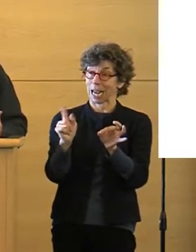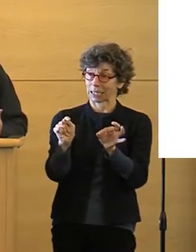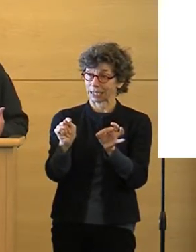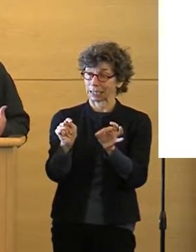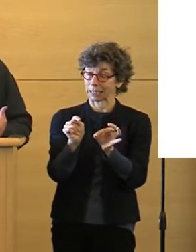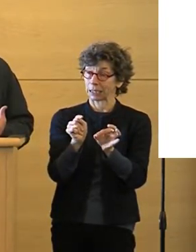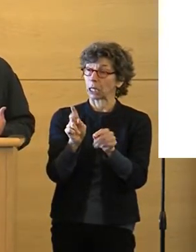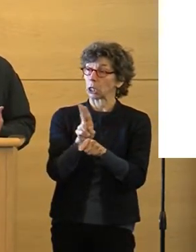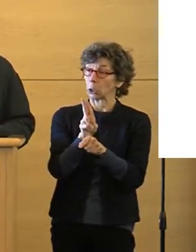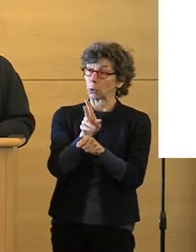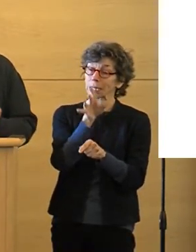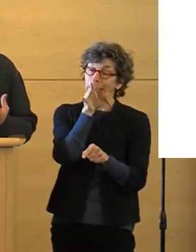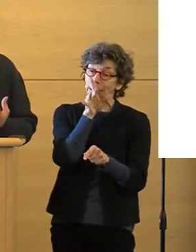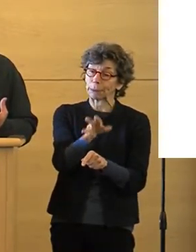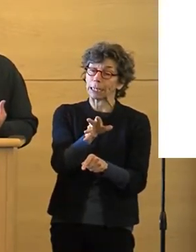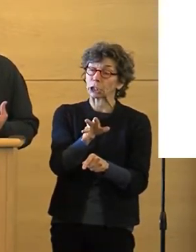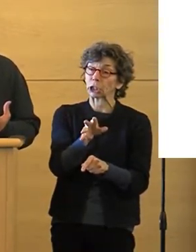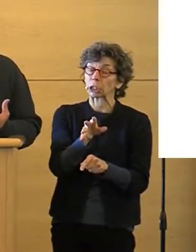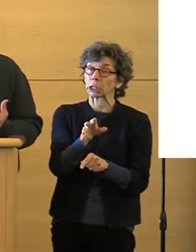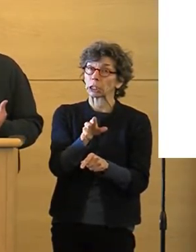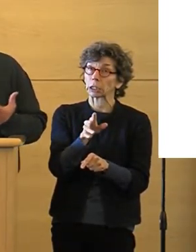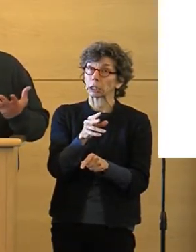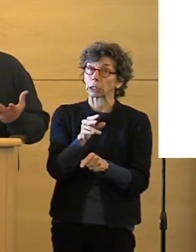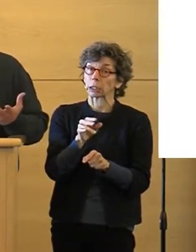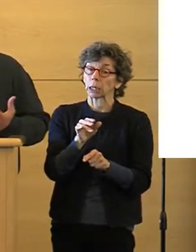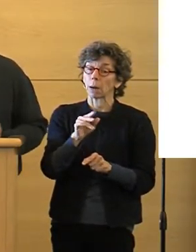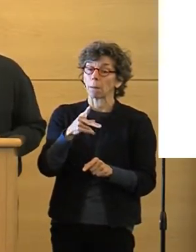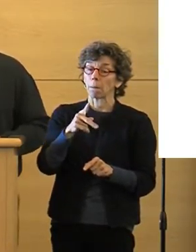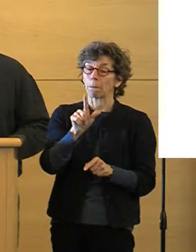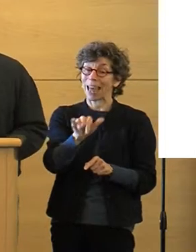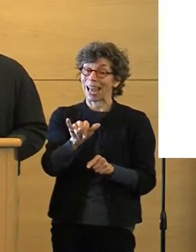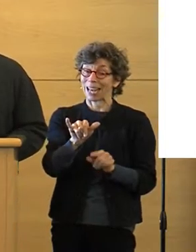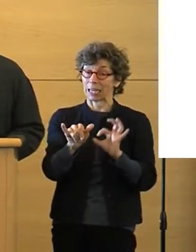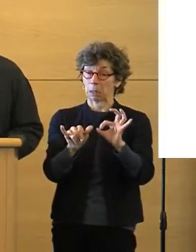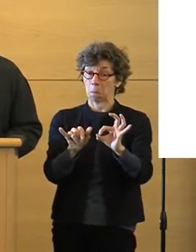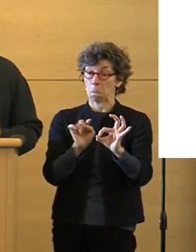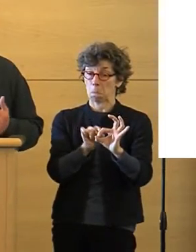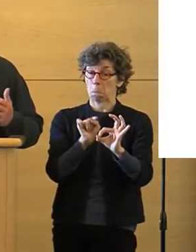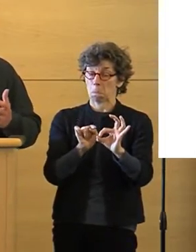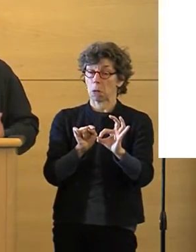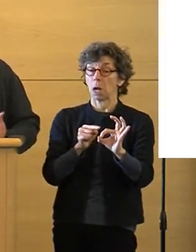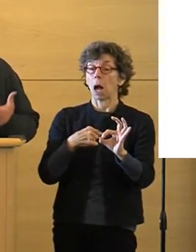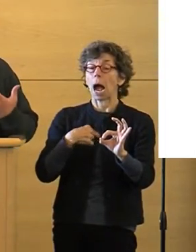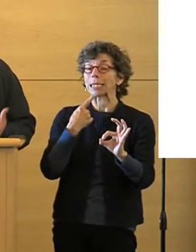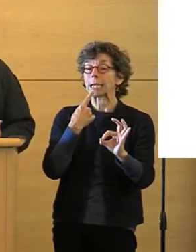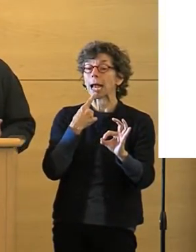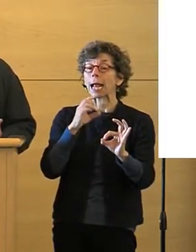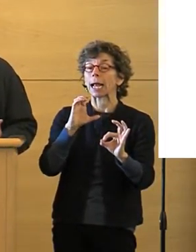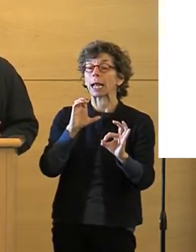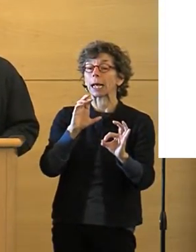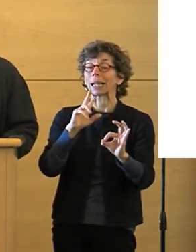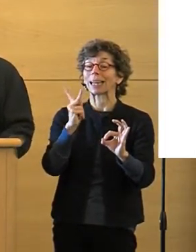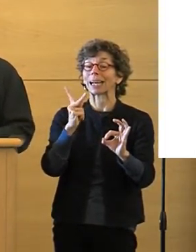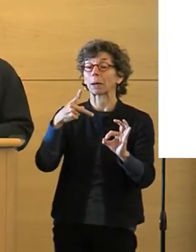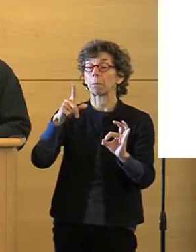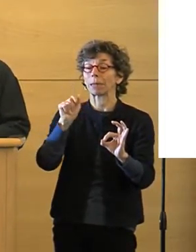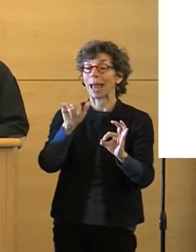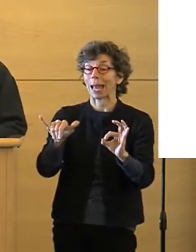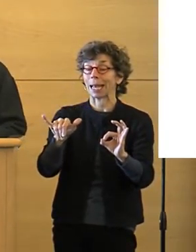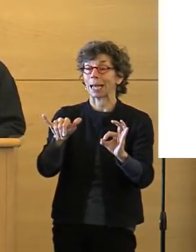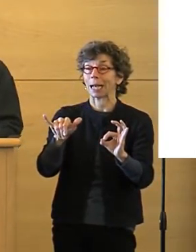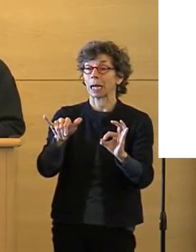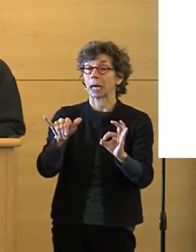ARIA. Which means, the problem with Dragon Naturally Speaking is a lot of times you'd have like what looks like a button, and it would have some